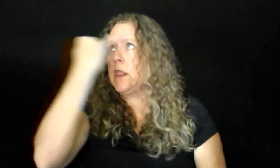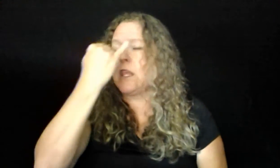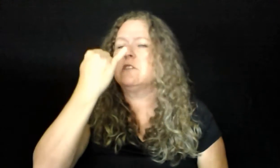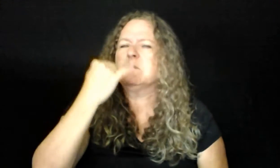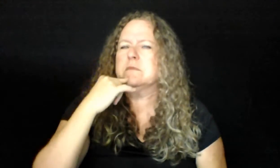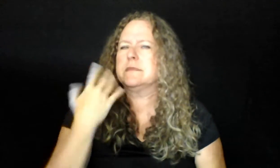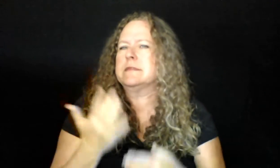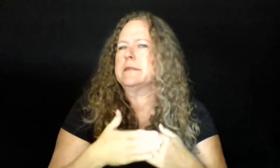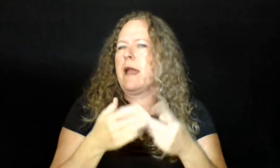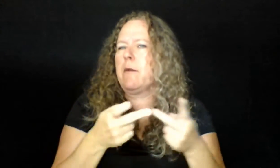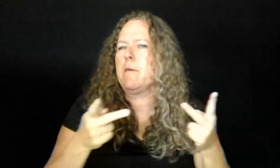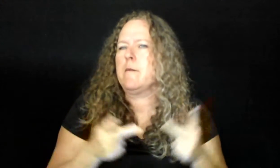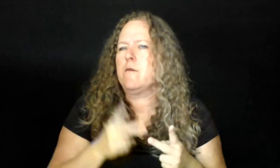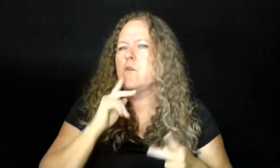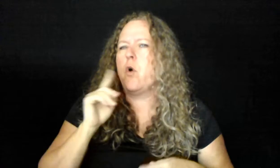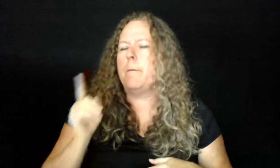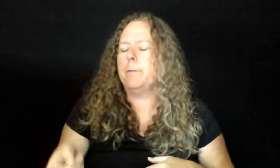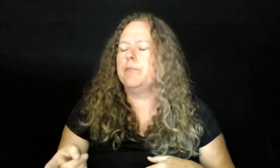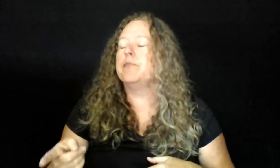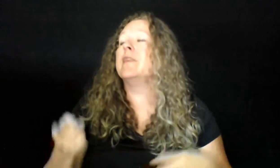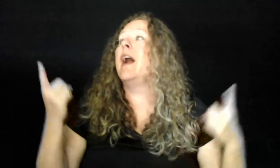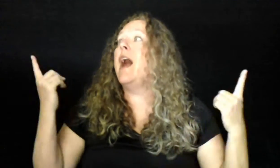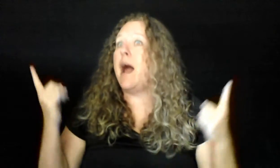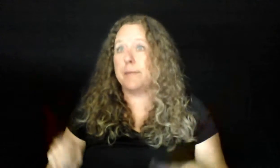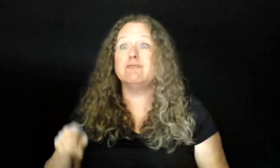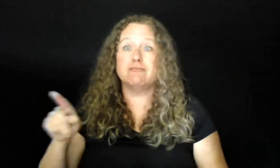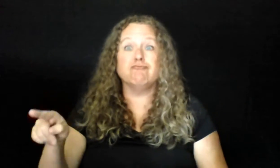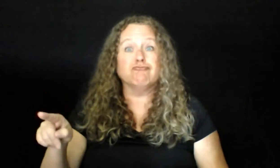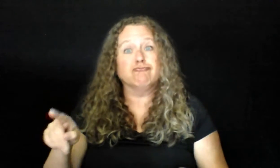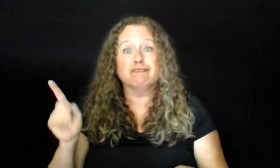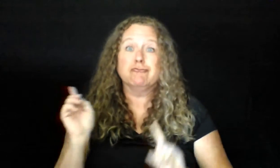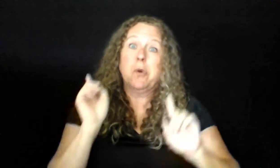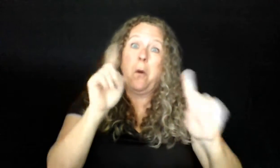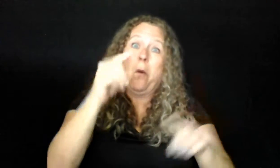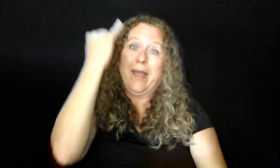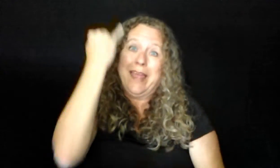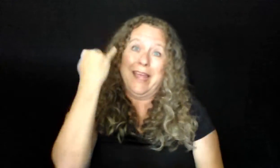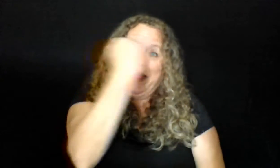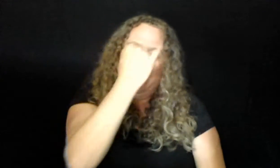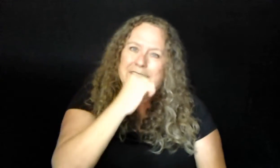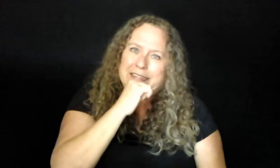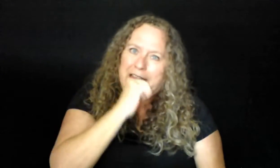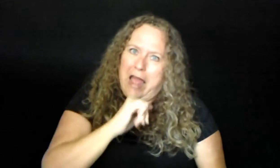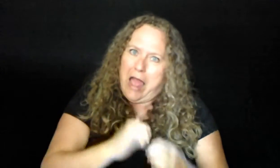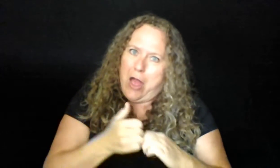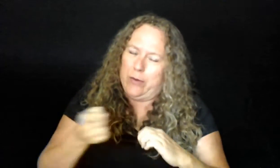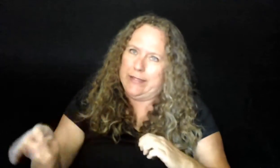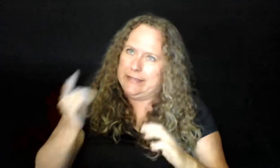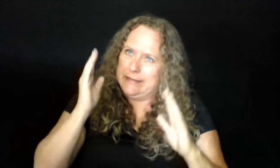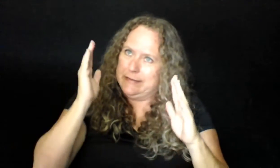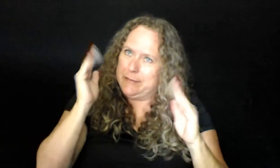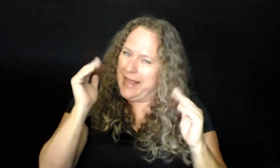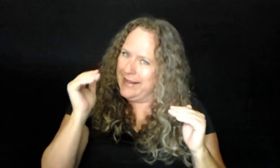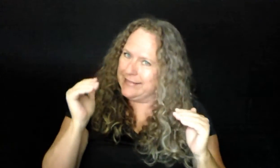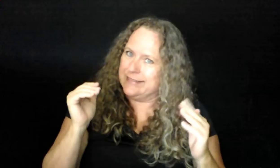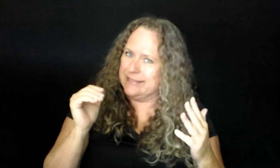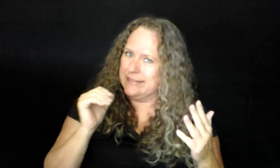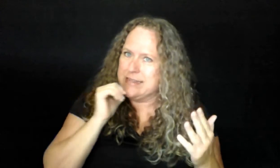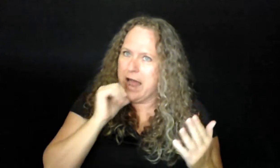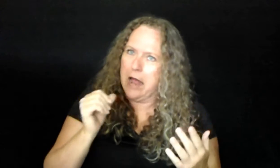as it turns out, he finds a way to Italy. It just doesn't exactly happen the way he might have hoped. It's not a very efficient way of traveling, but he